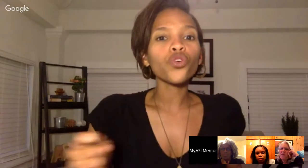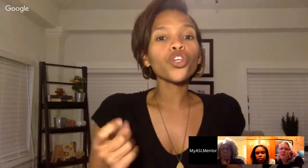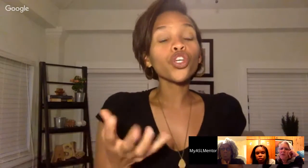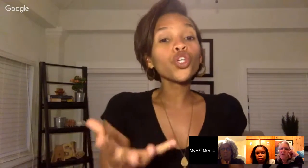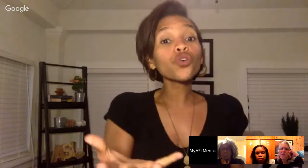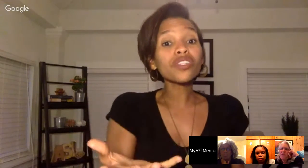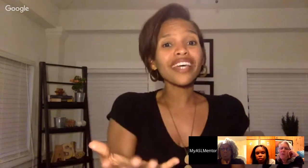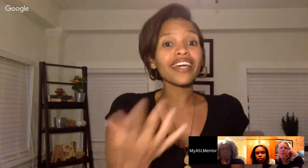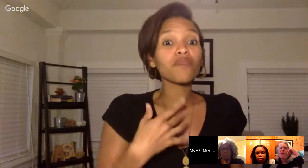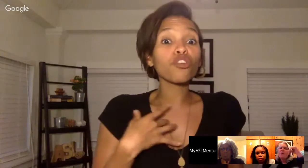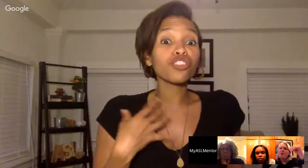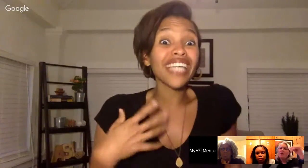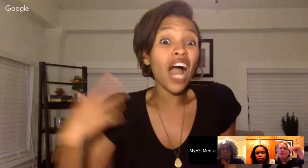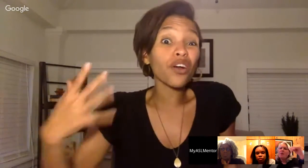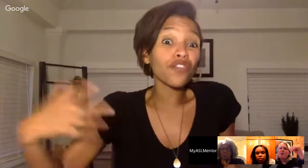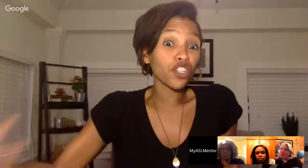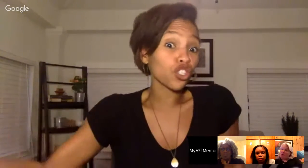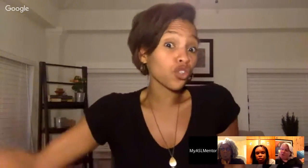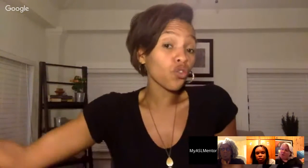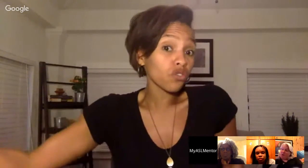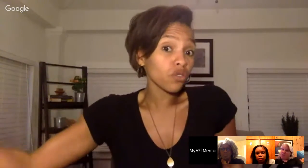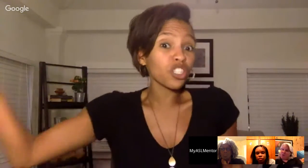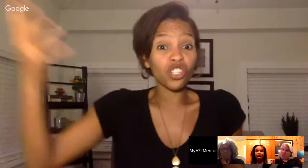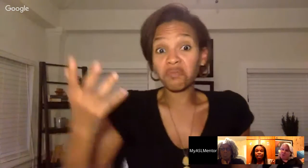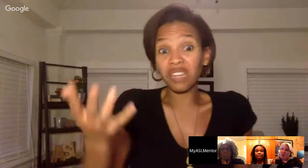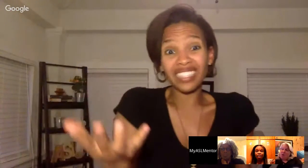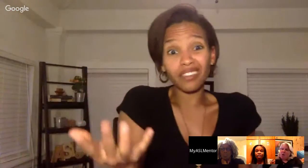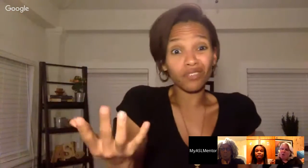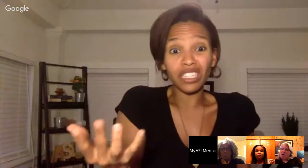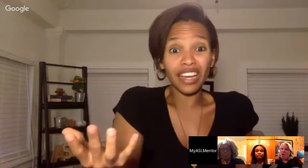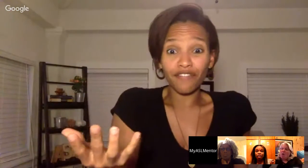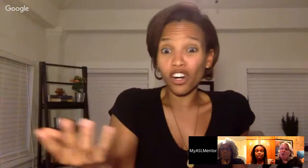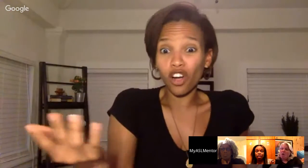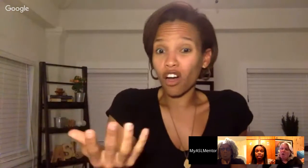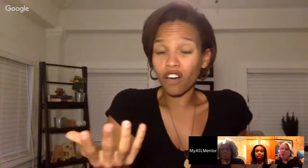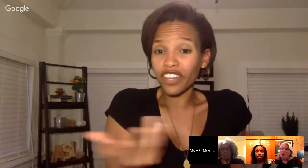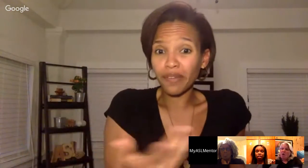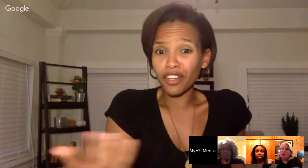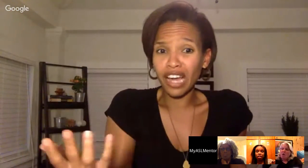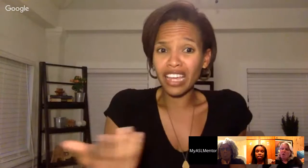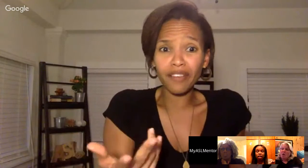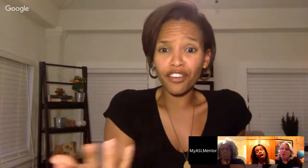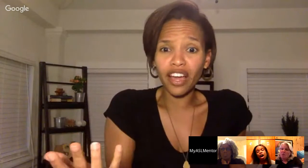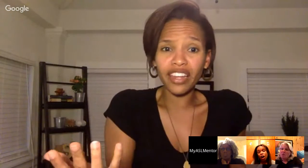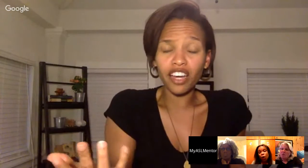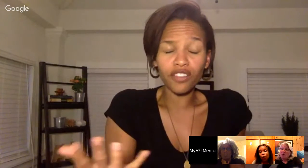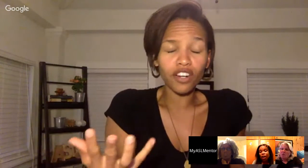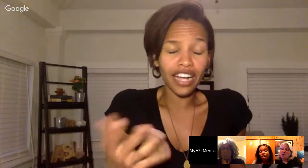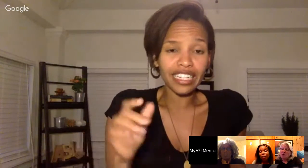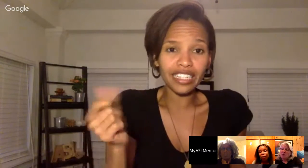so you are saying emotions out of control, which isn't really that far off. Any other idea?